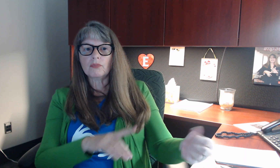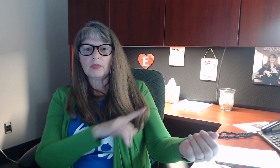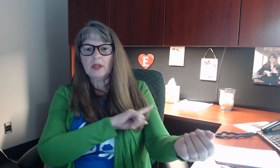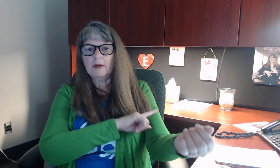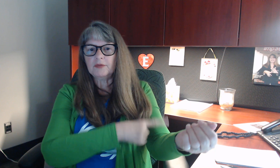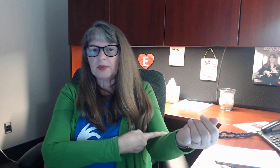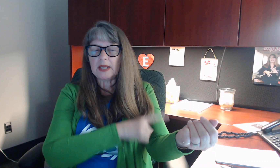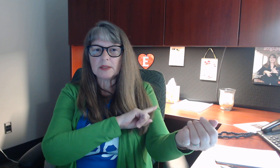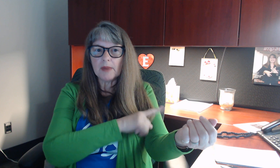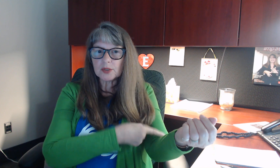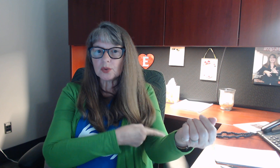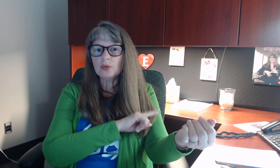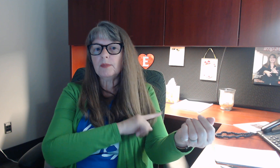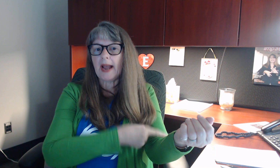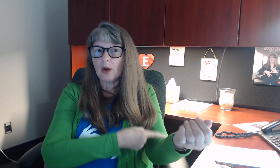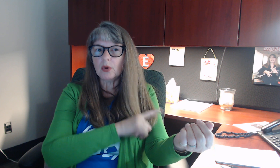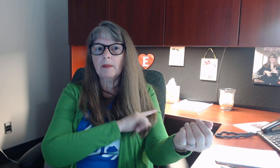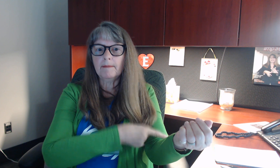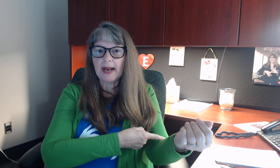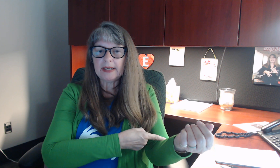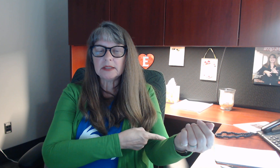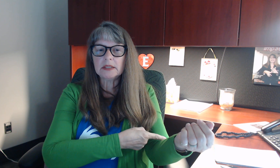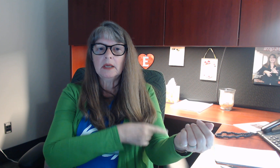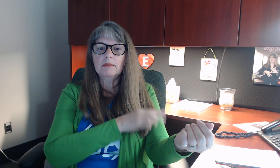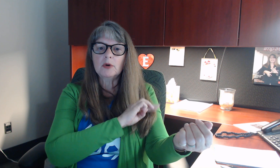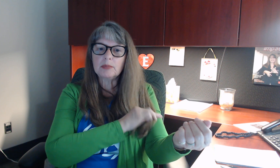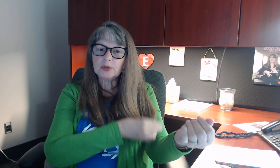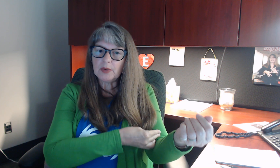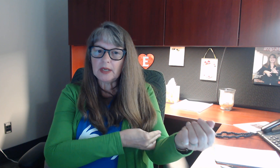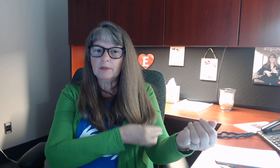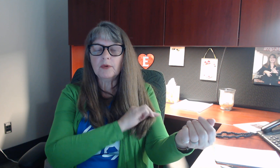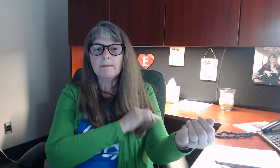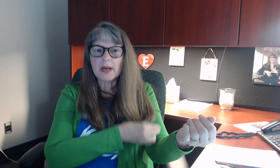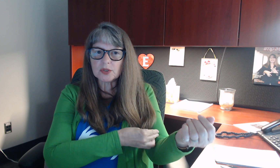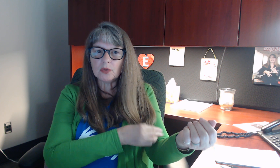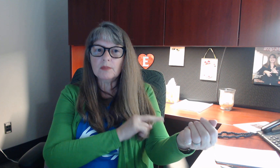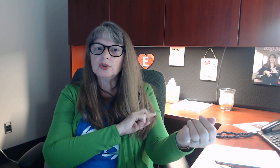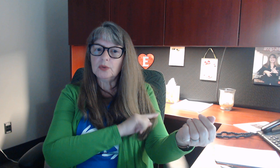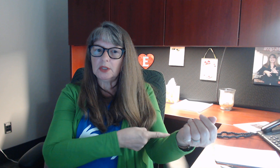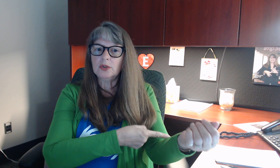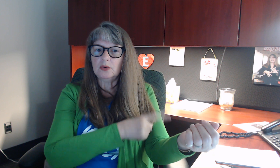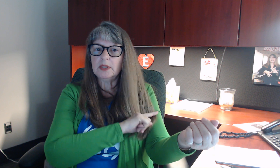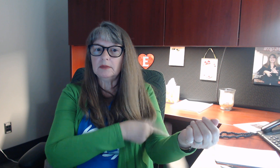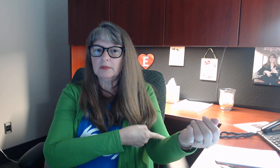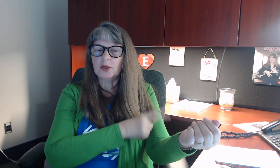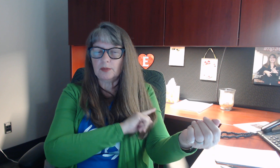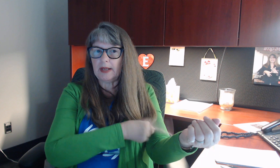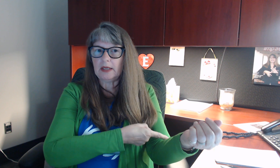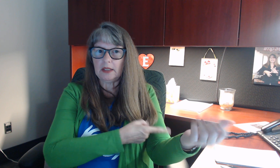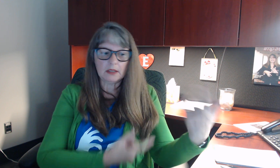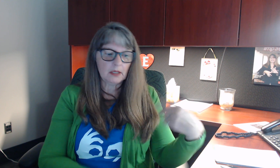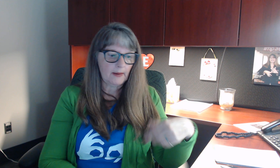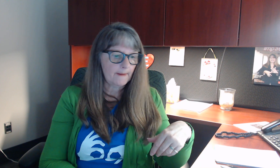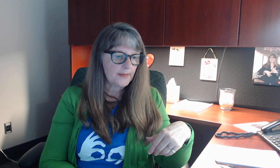If someone has muscle, power, might, most people do M for muscle, but you could do it because you're making it a